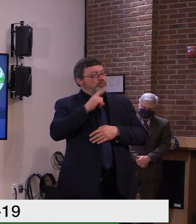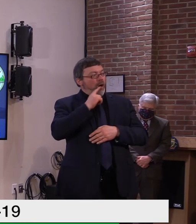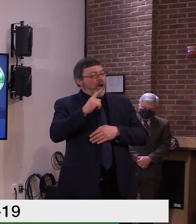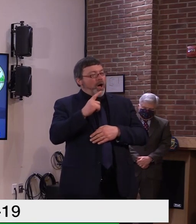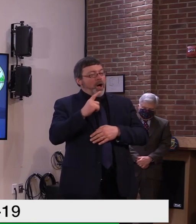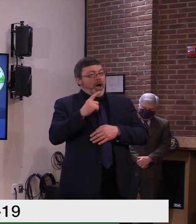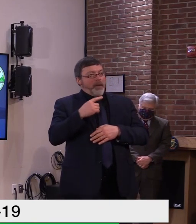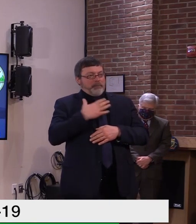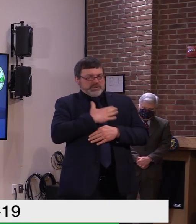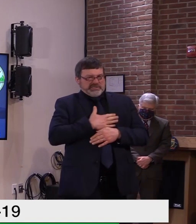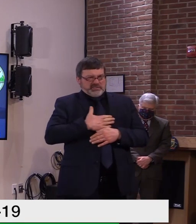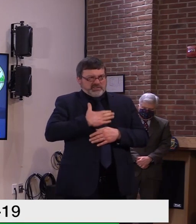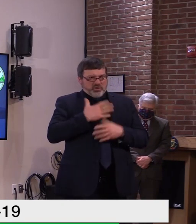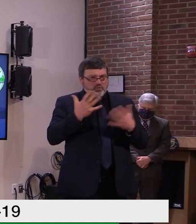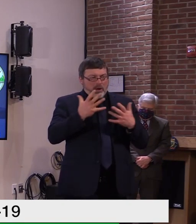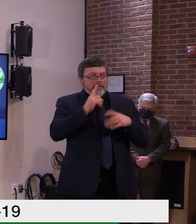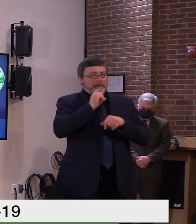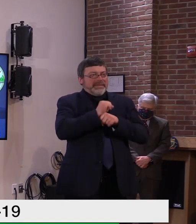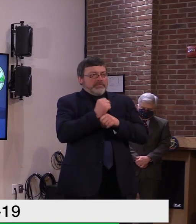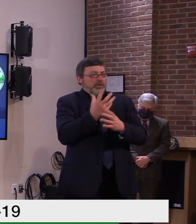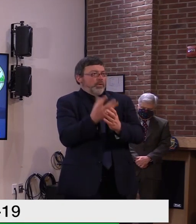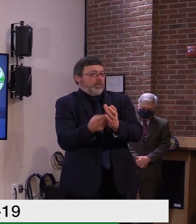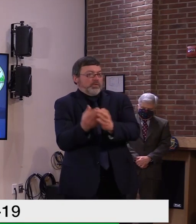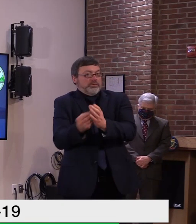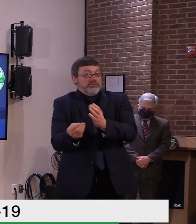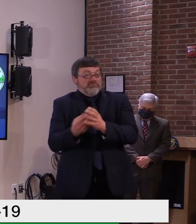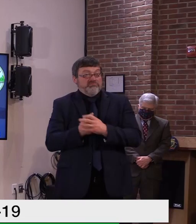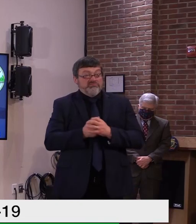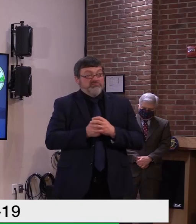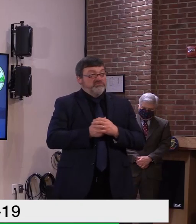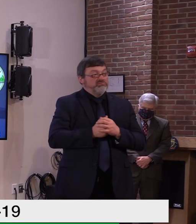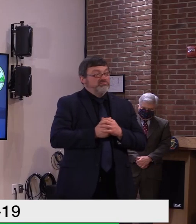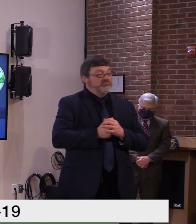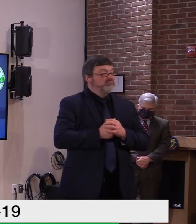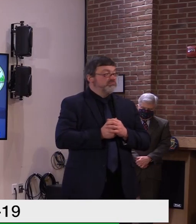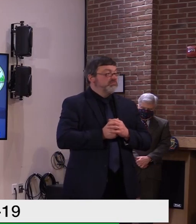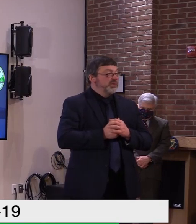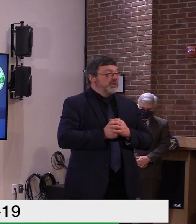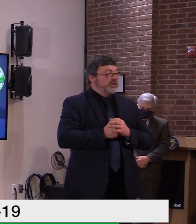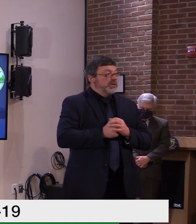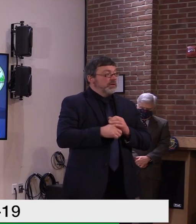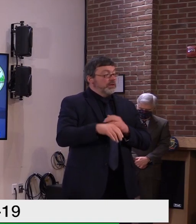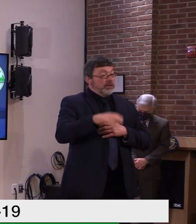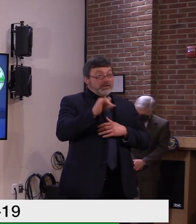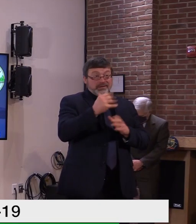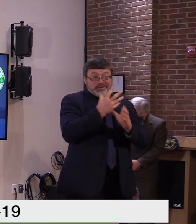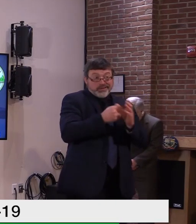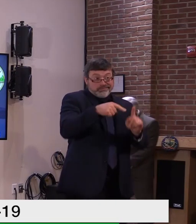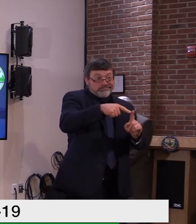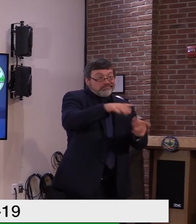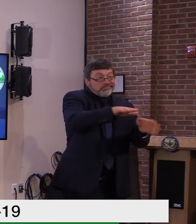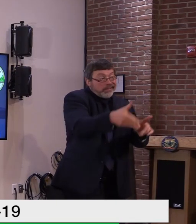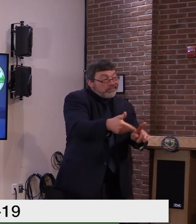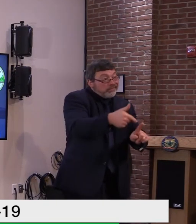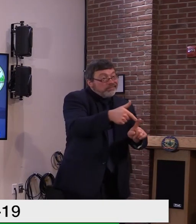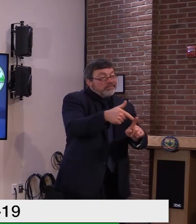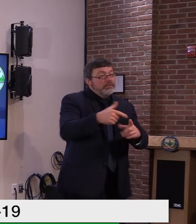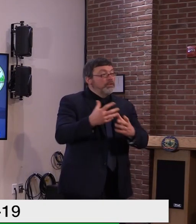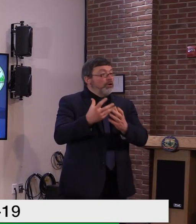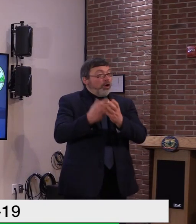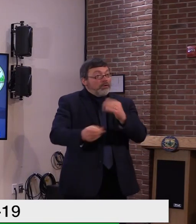could be just some of the things that we enjoy doing that we can't do today. I think we took a lot of that for